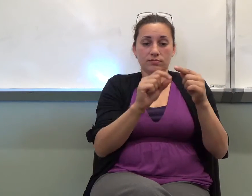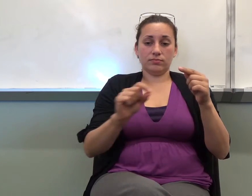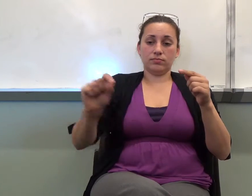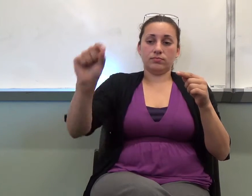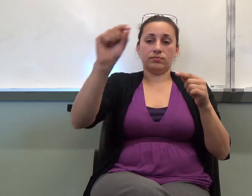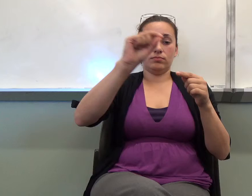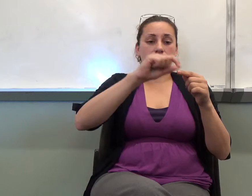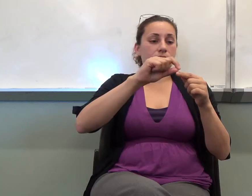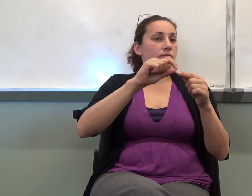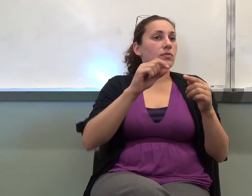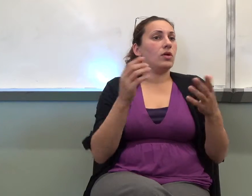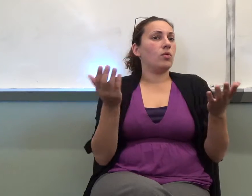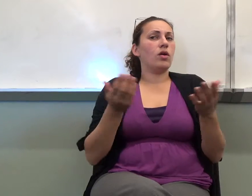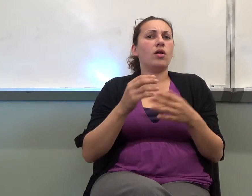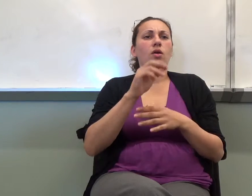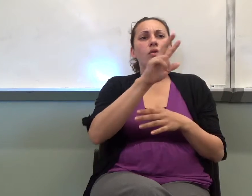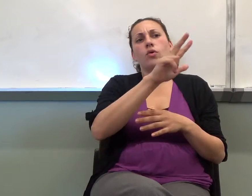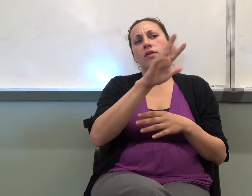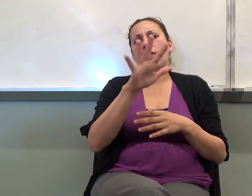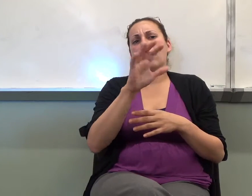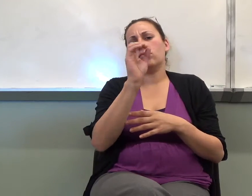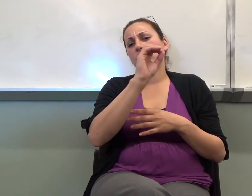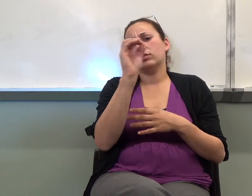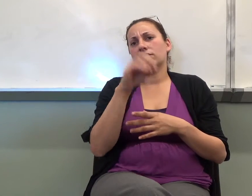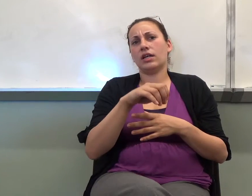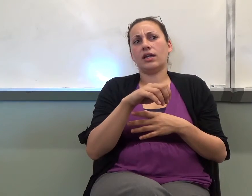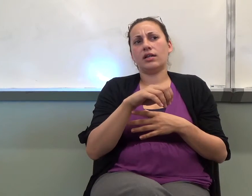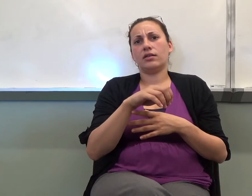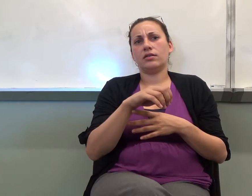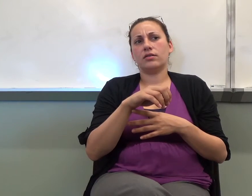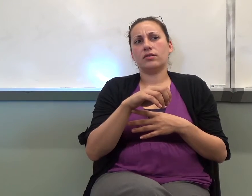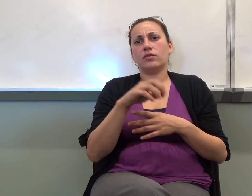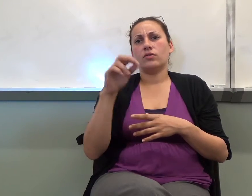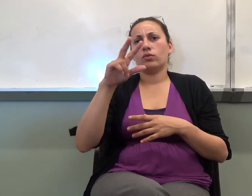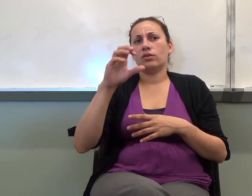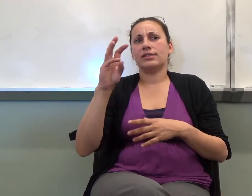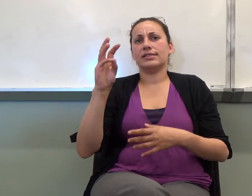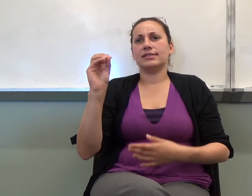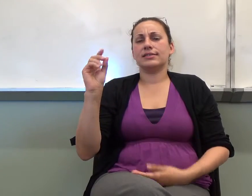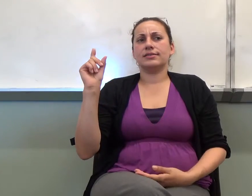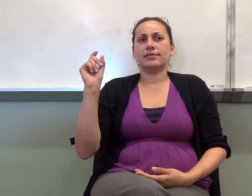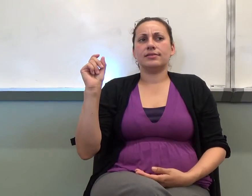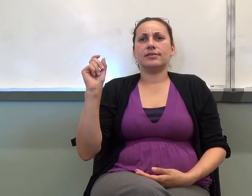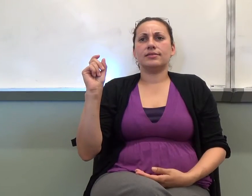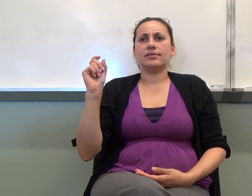area, what is 35% of 360 degrees?